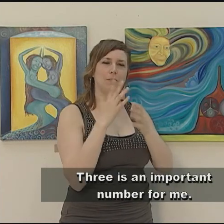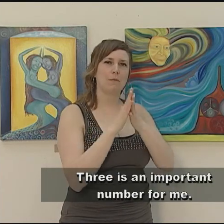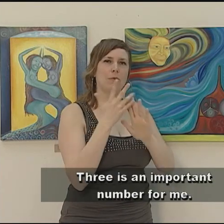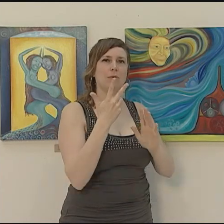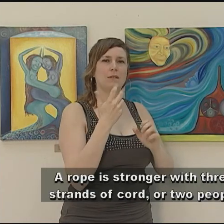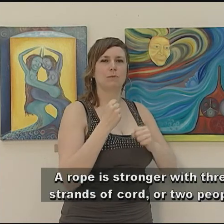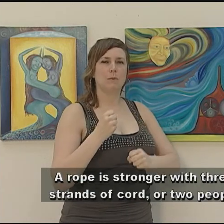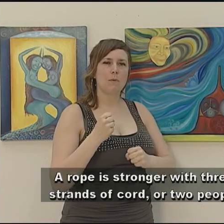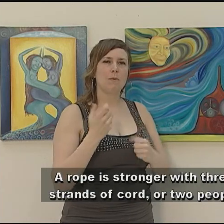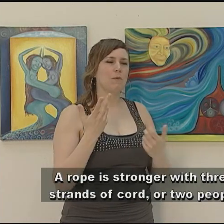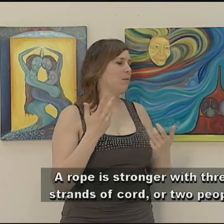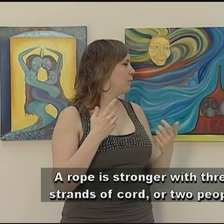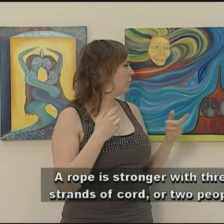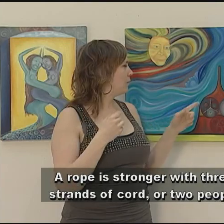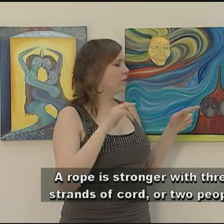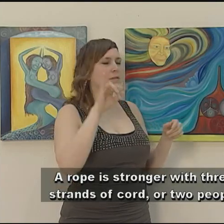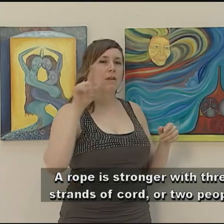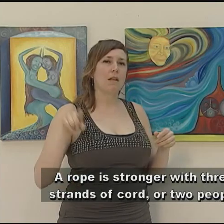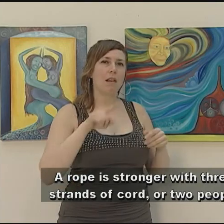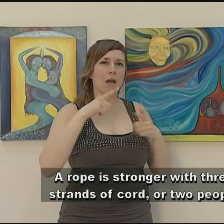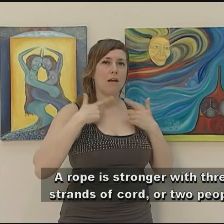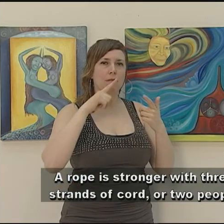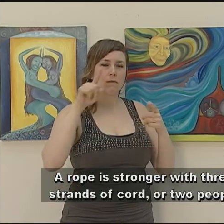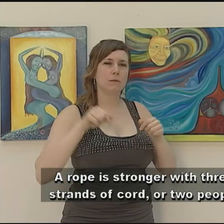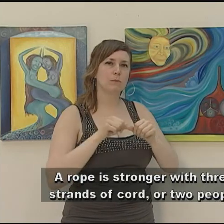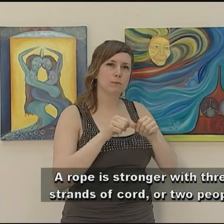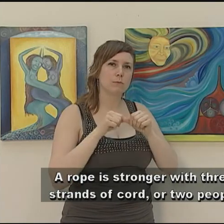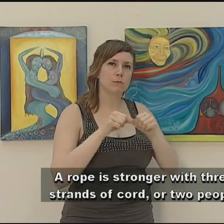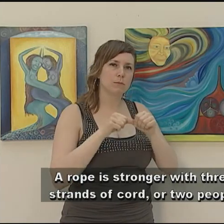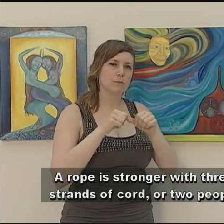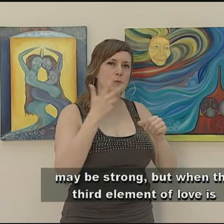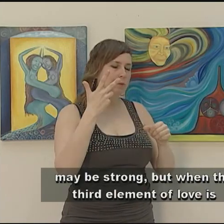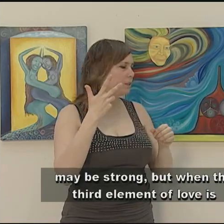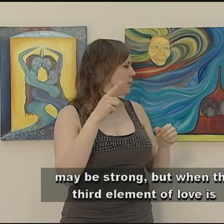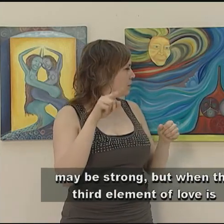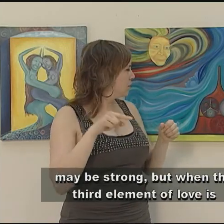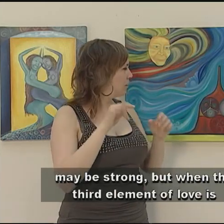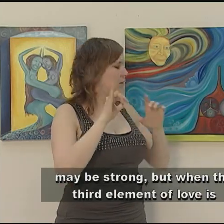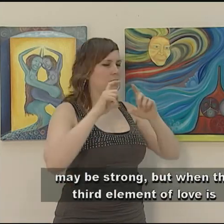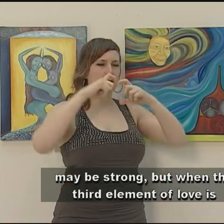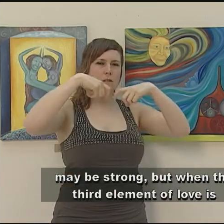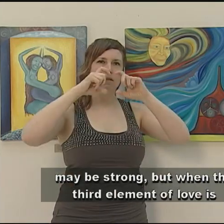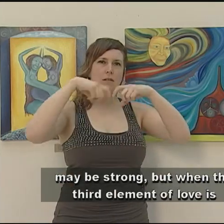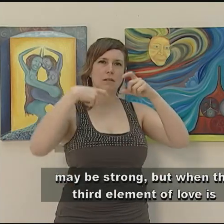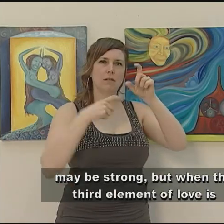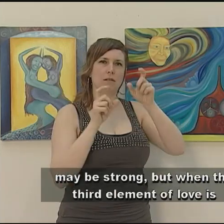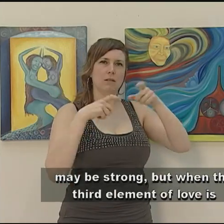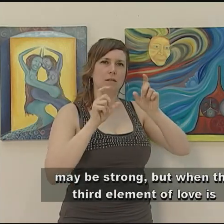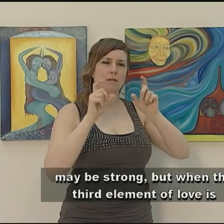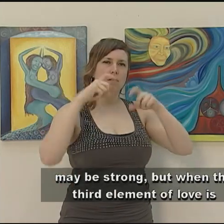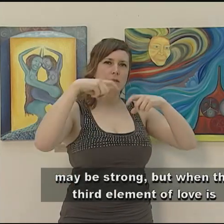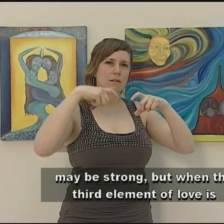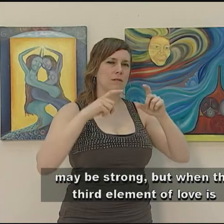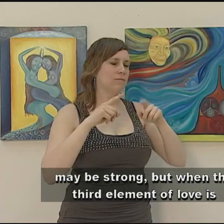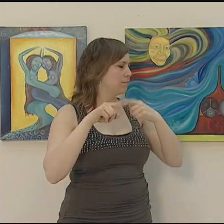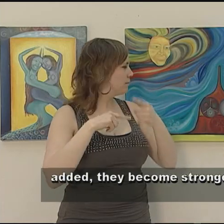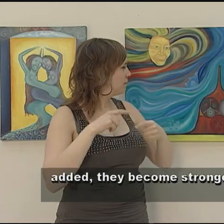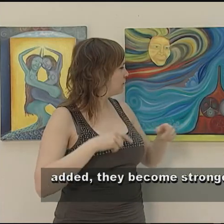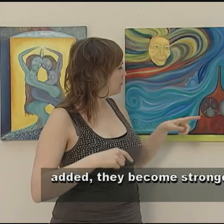for me. A rope is stronger with 3 strands of cord, or 2 people may be strong, but when the third element of love is